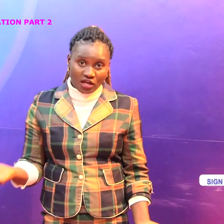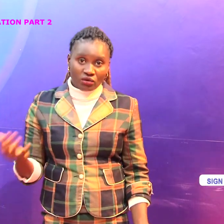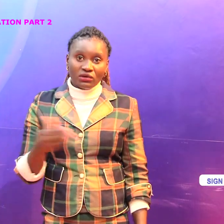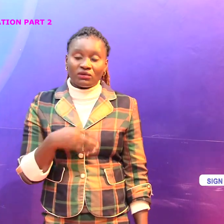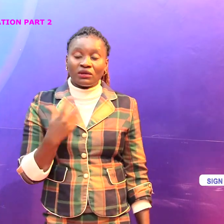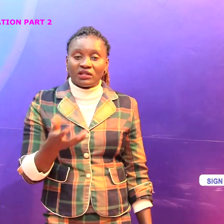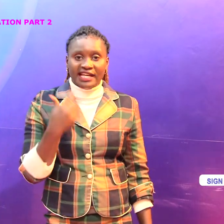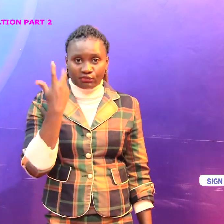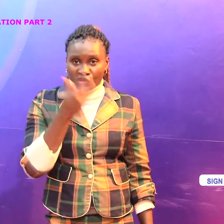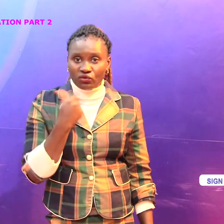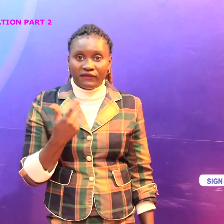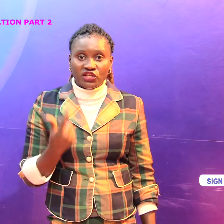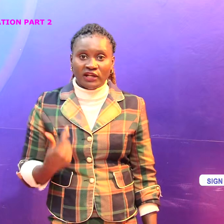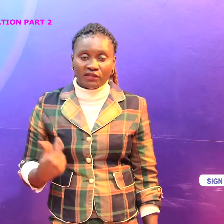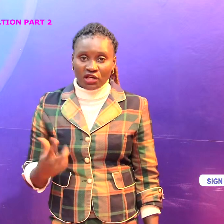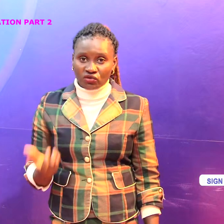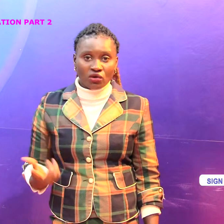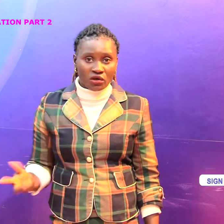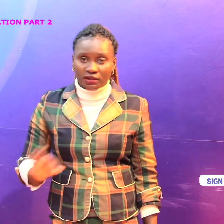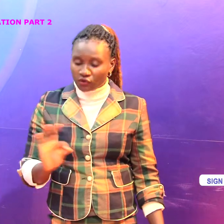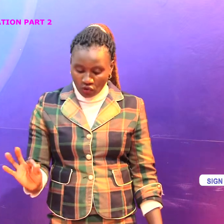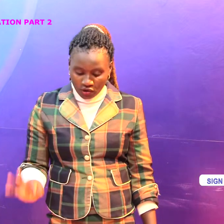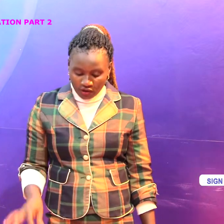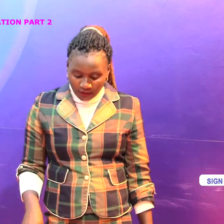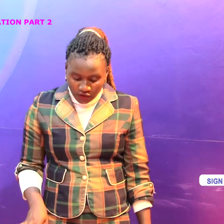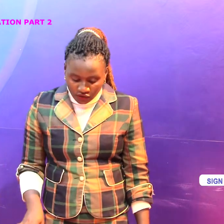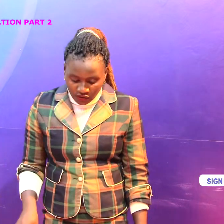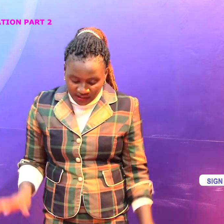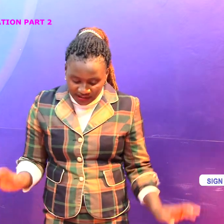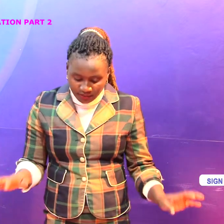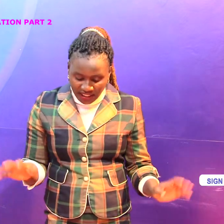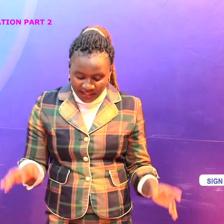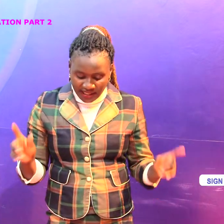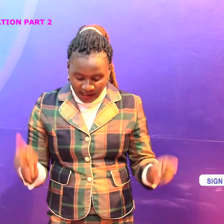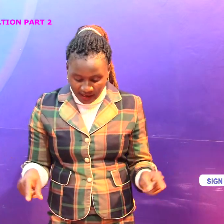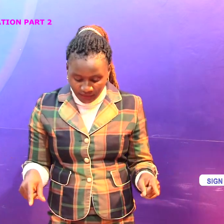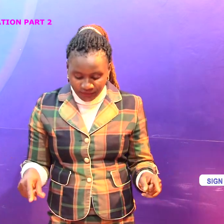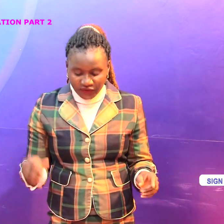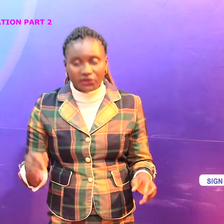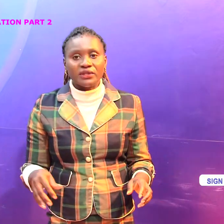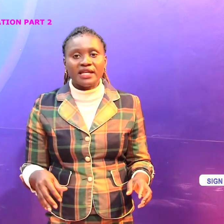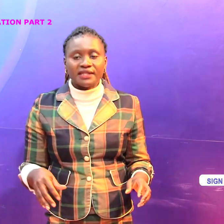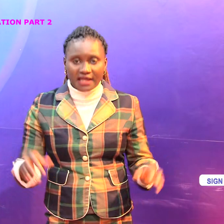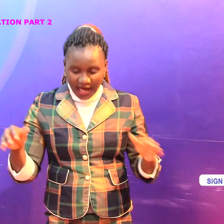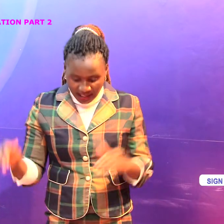You will not express your facial expression on no. So time direct arrive, students